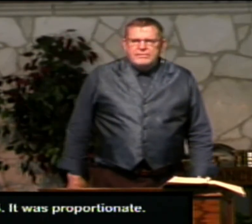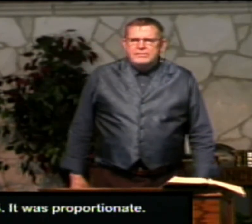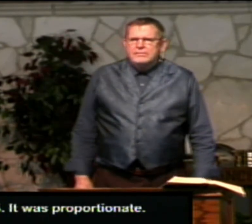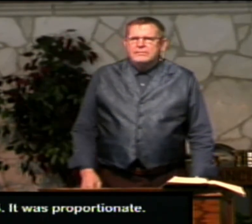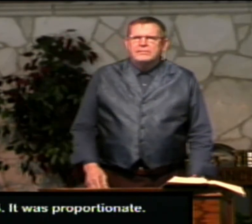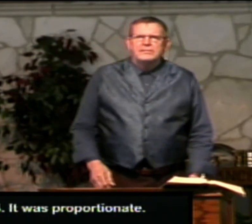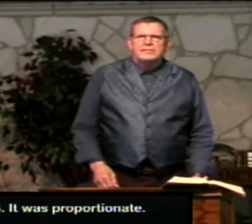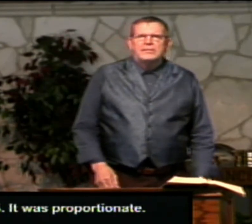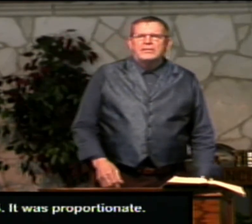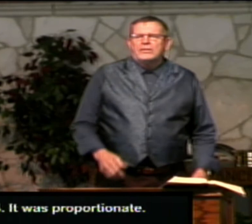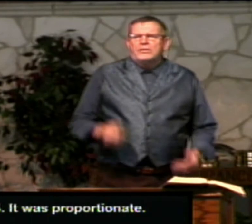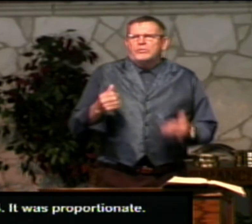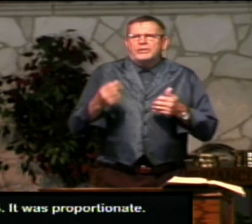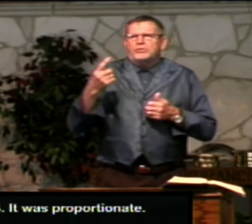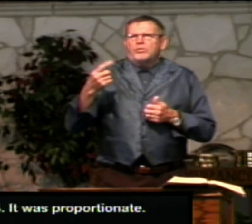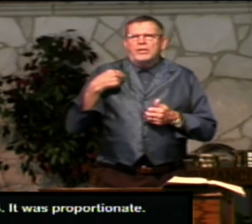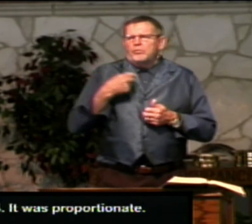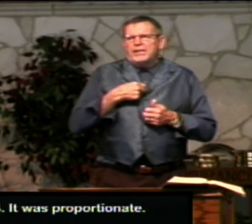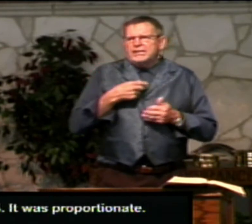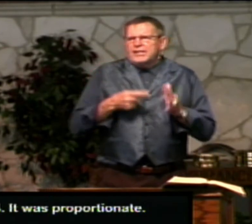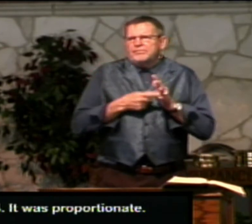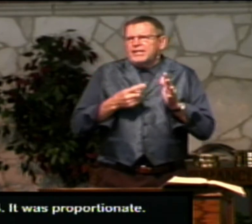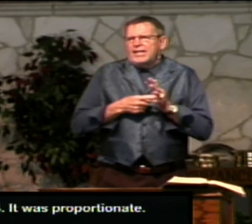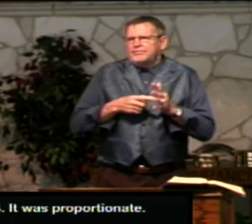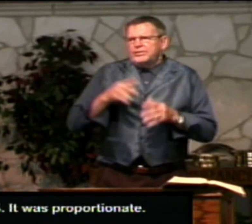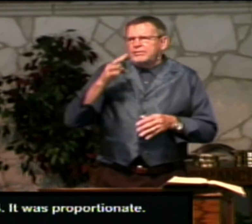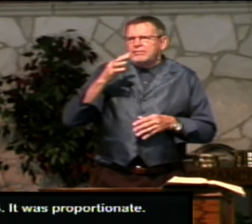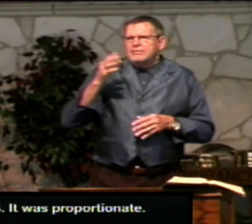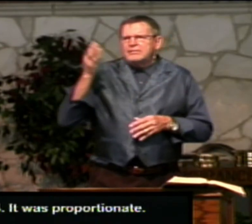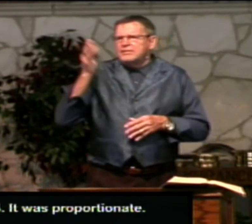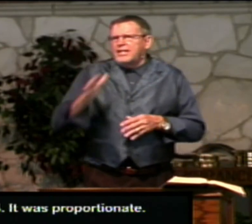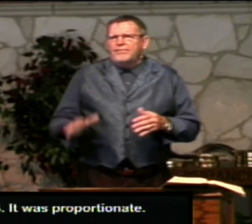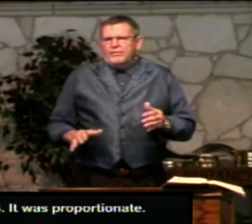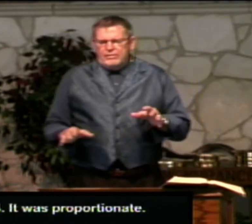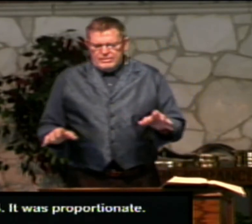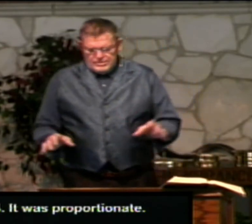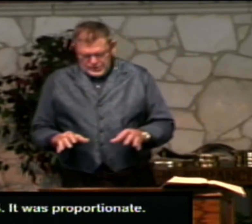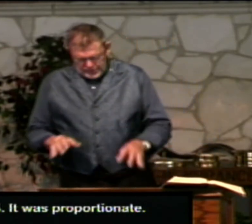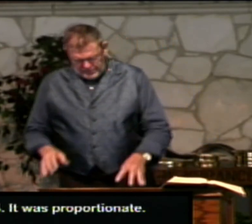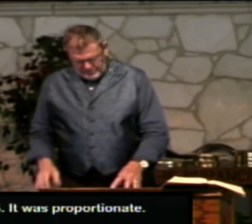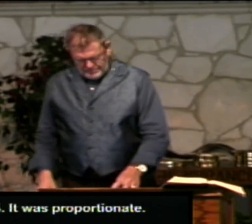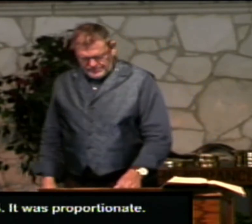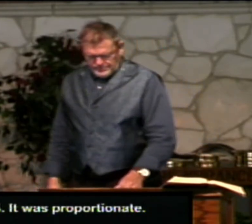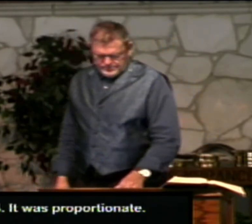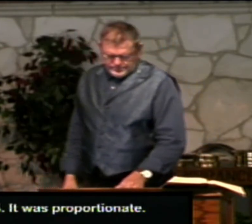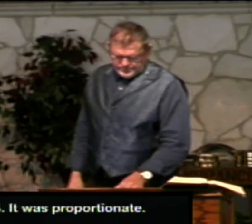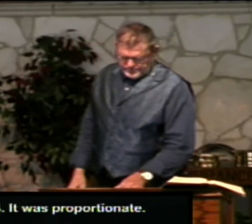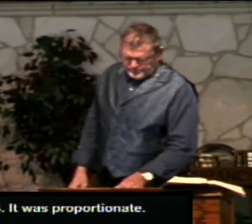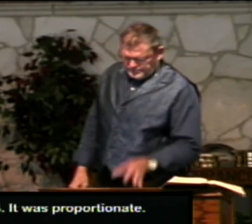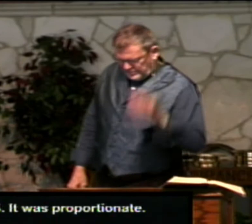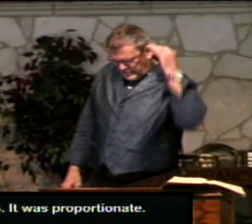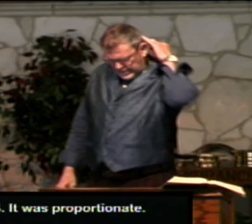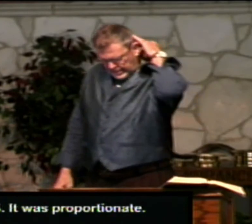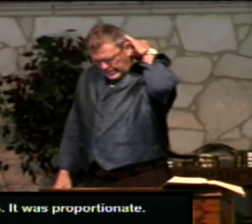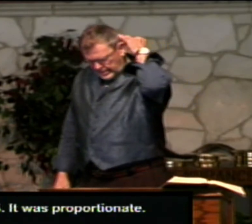Five, which is one we sometimes never do.